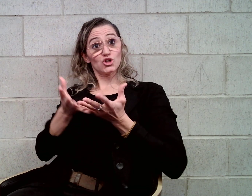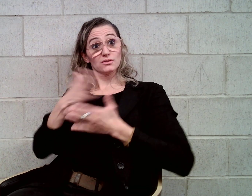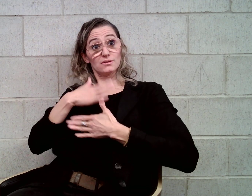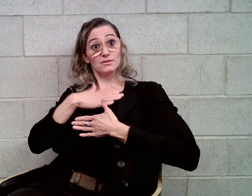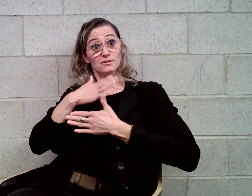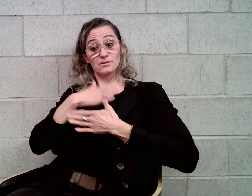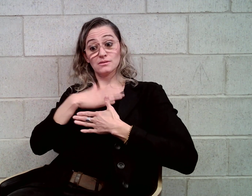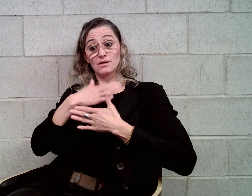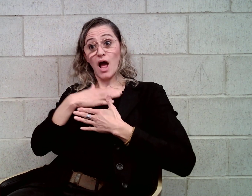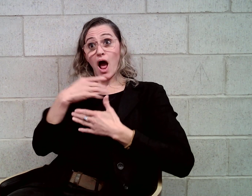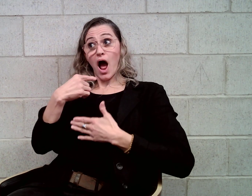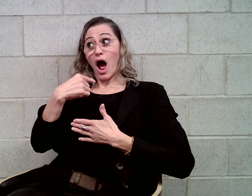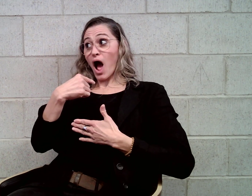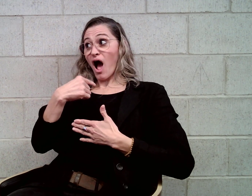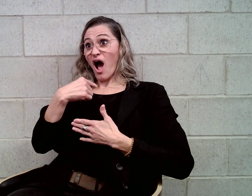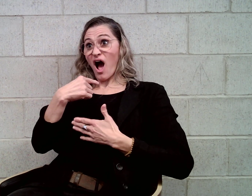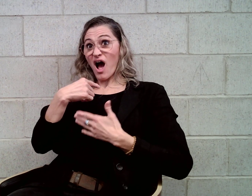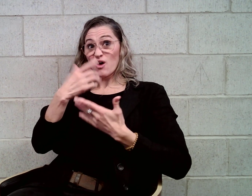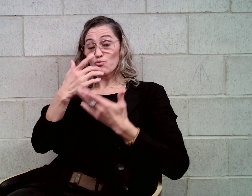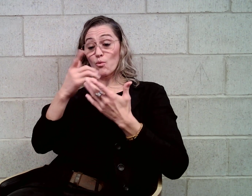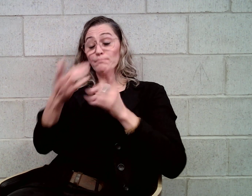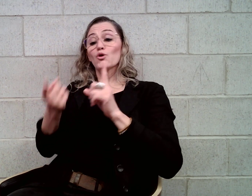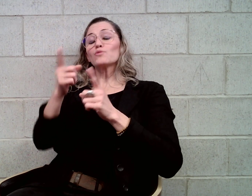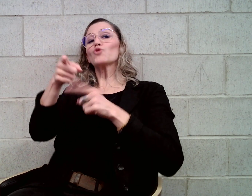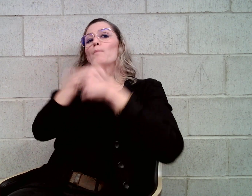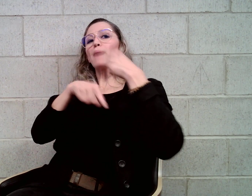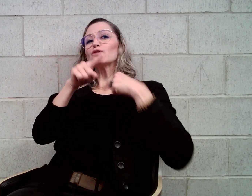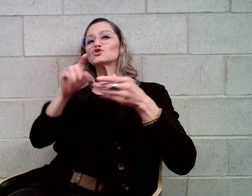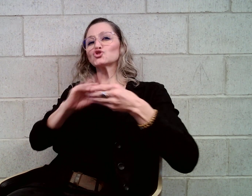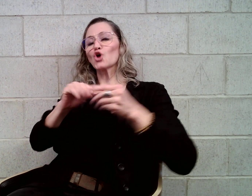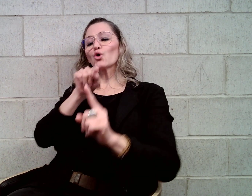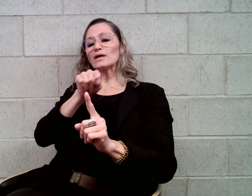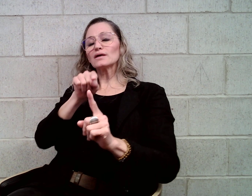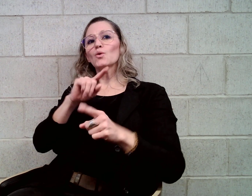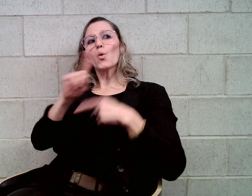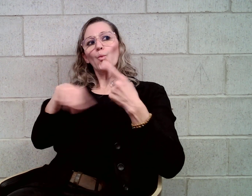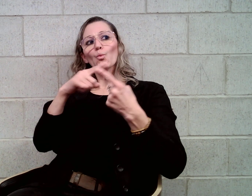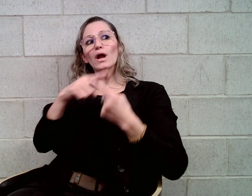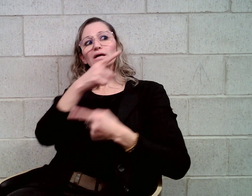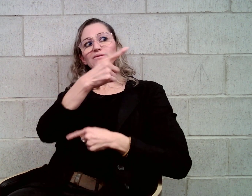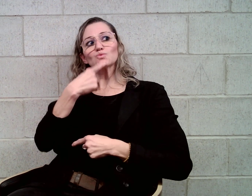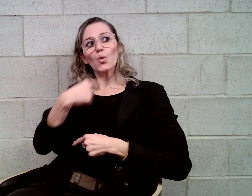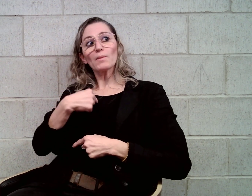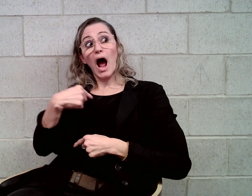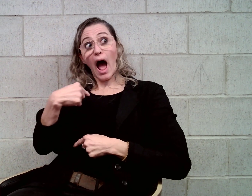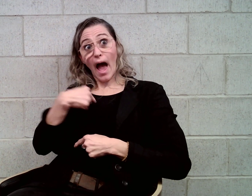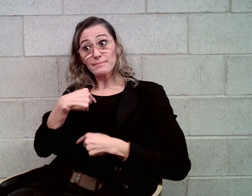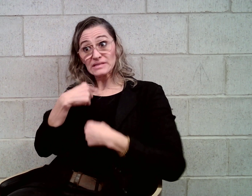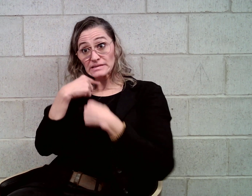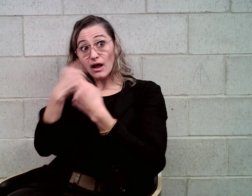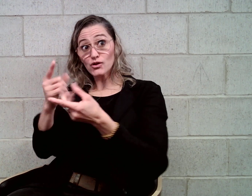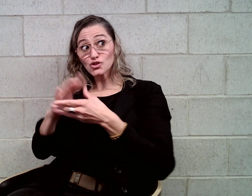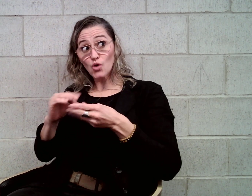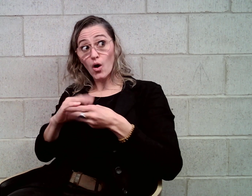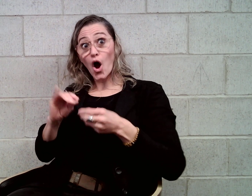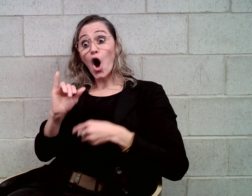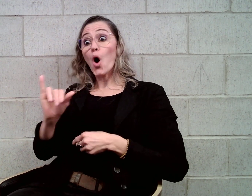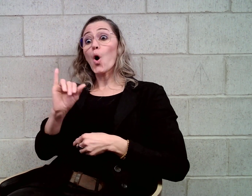realized that in my world, well, if I go back to the story, in the story,